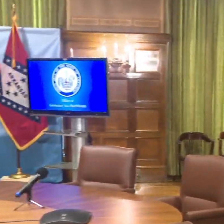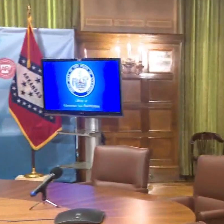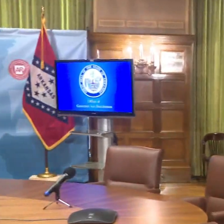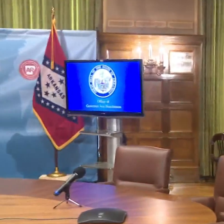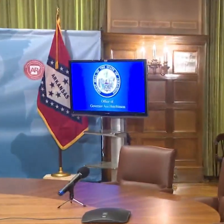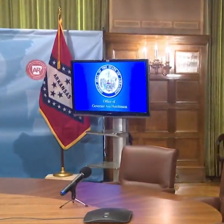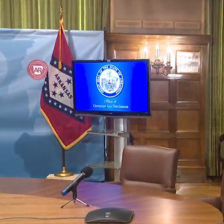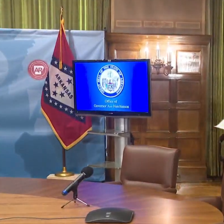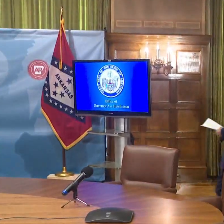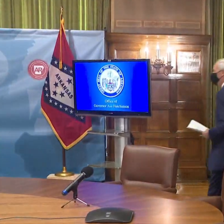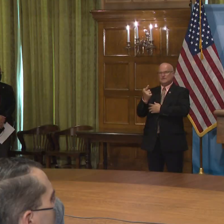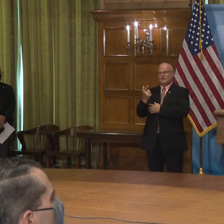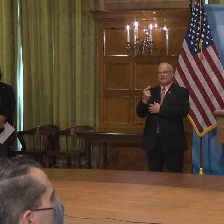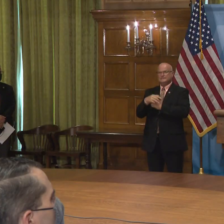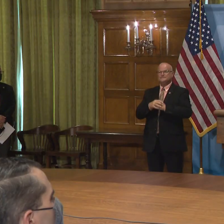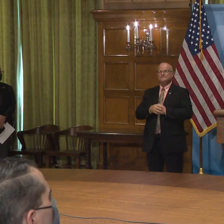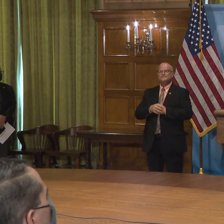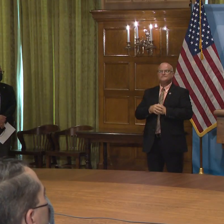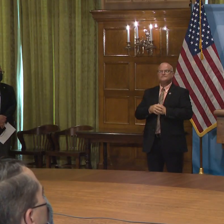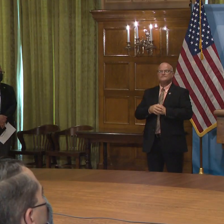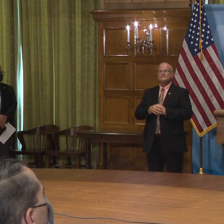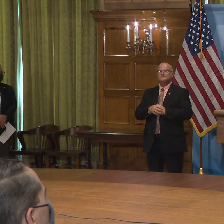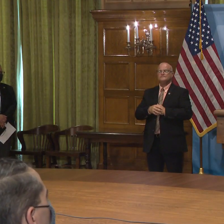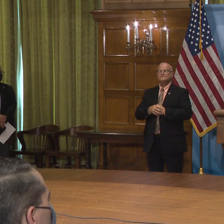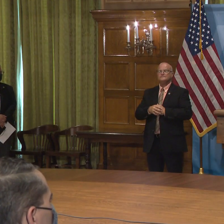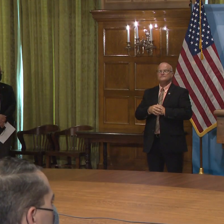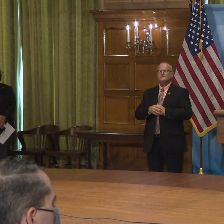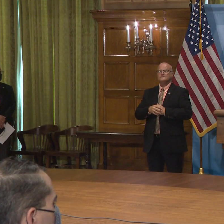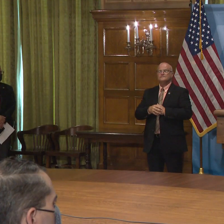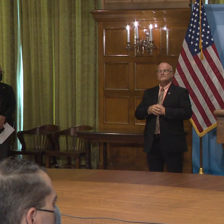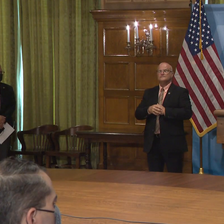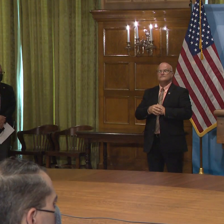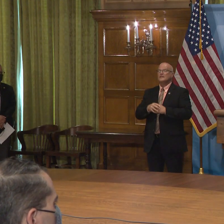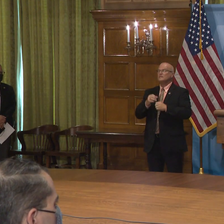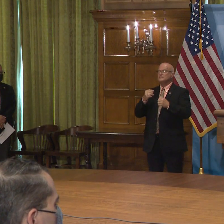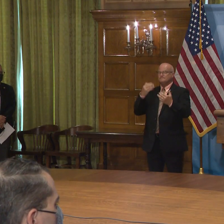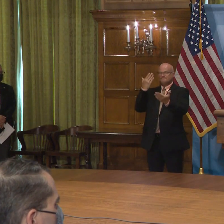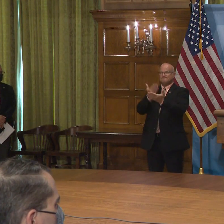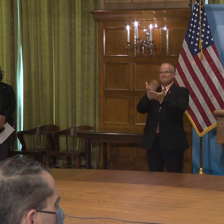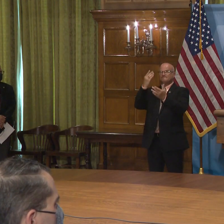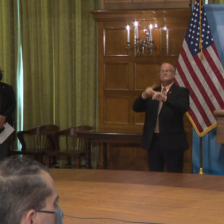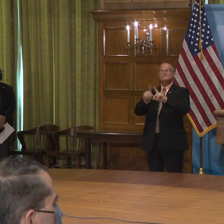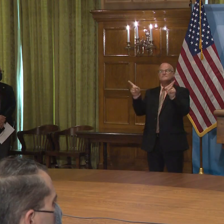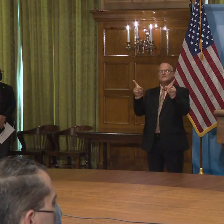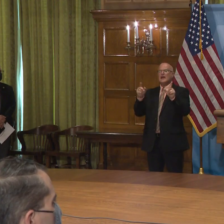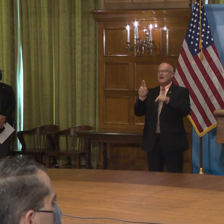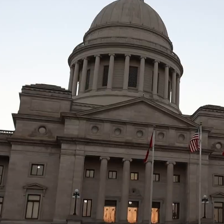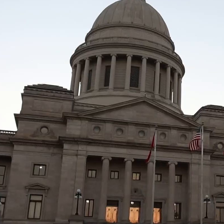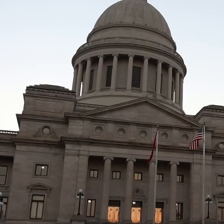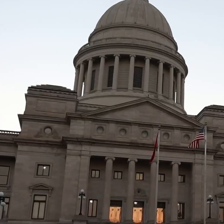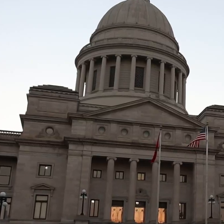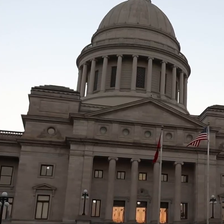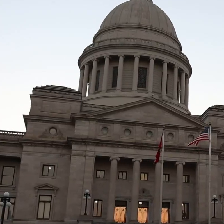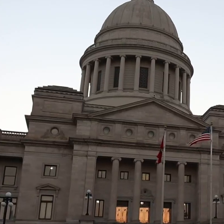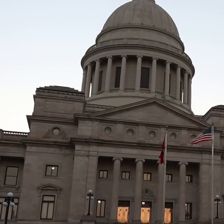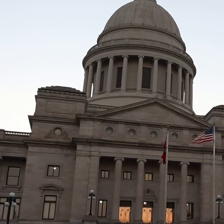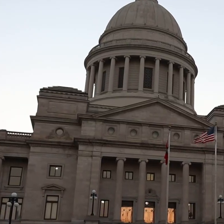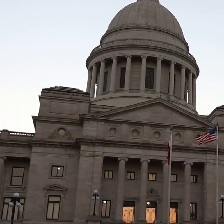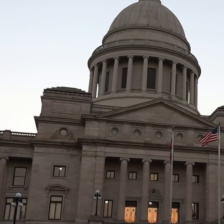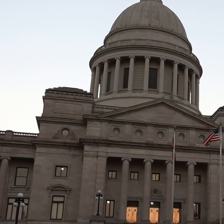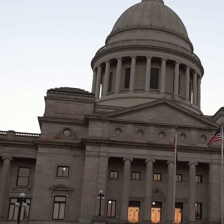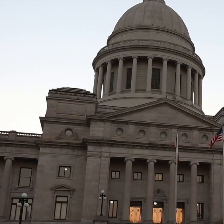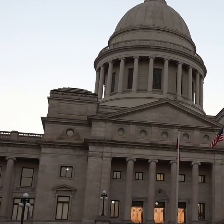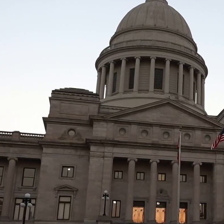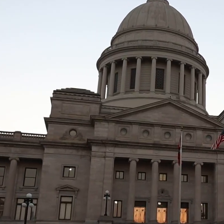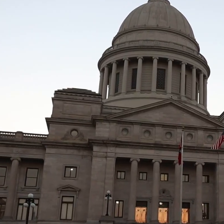for the military and federal employees, and he supports the ability he has to impose vaccine mandates on schools in the state if they're needed.